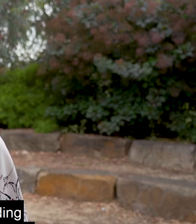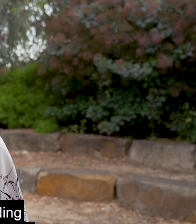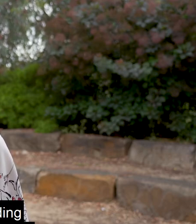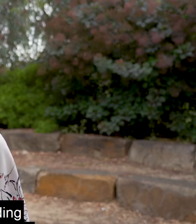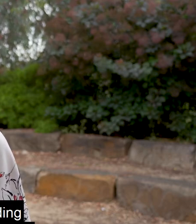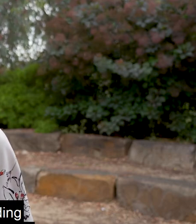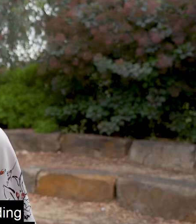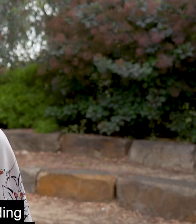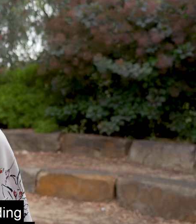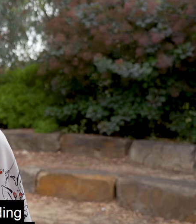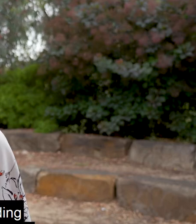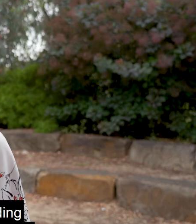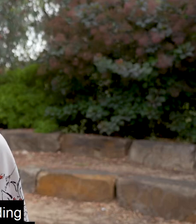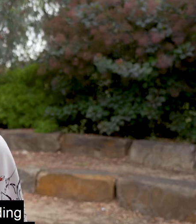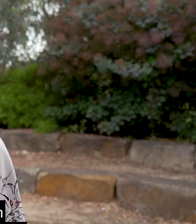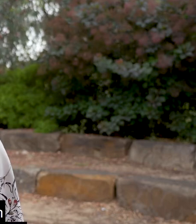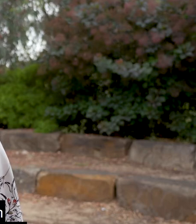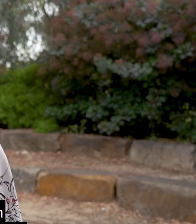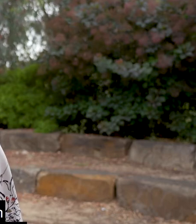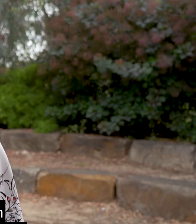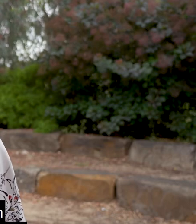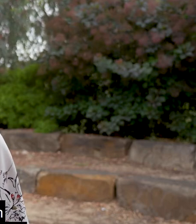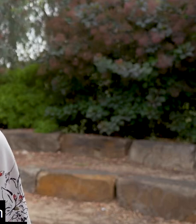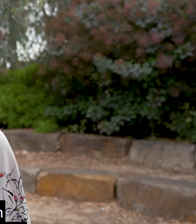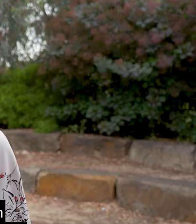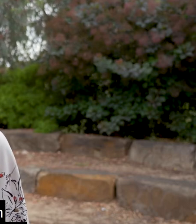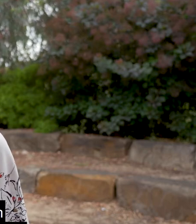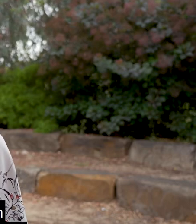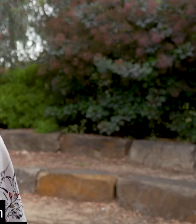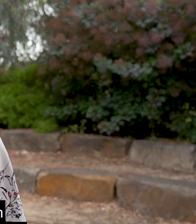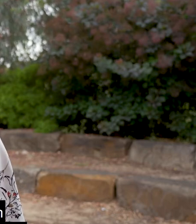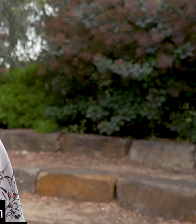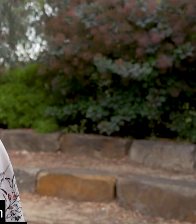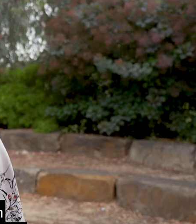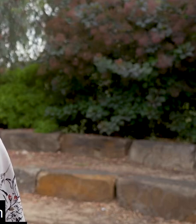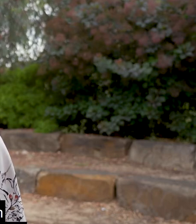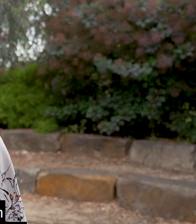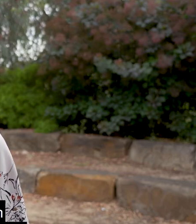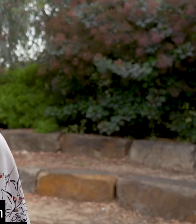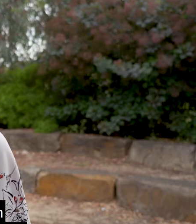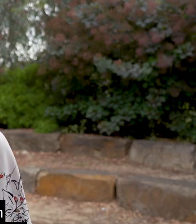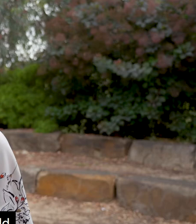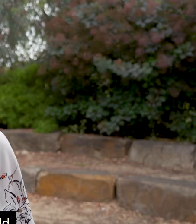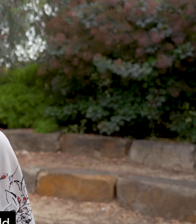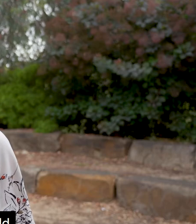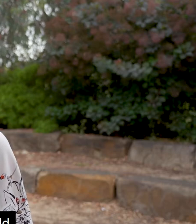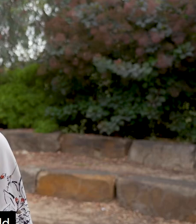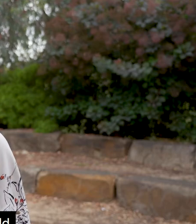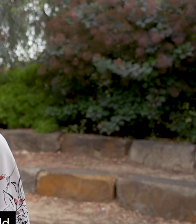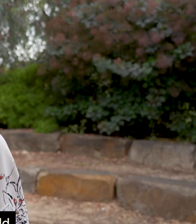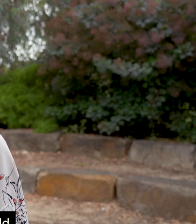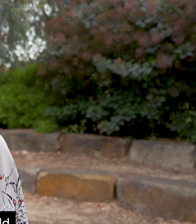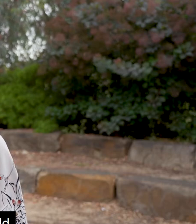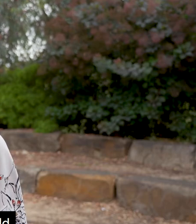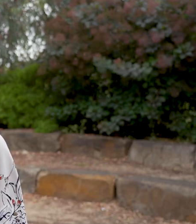on devices, planning and changing their activities to get them outside or away from devices as much as they